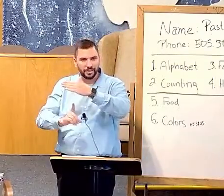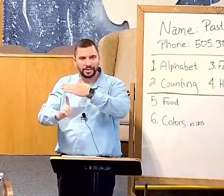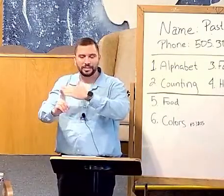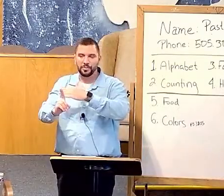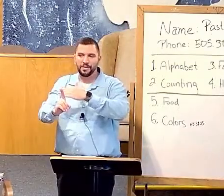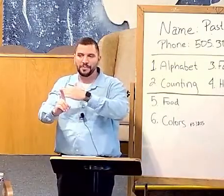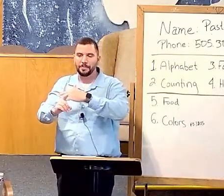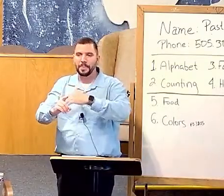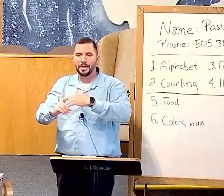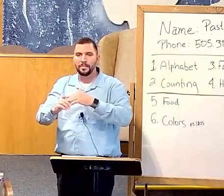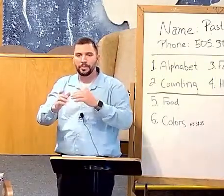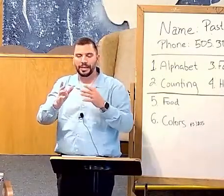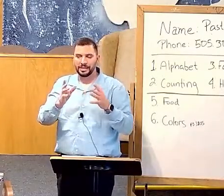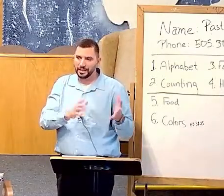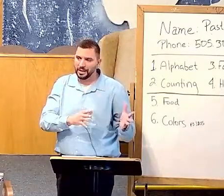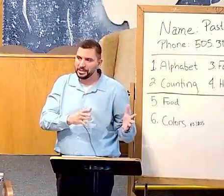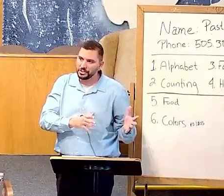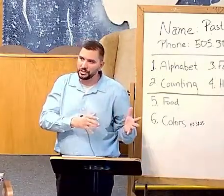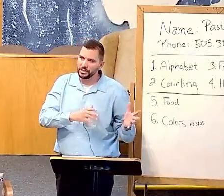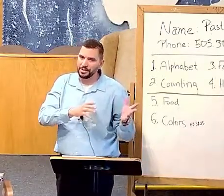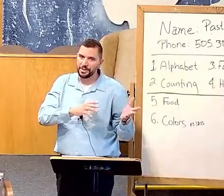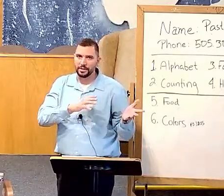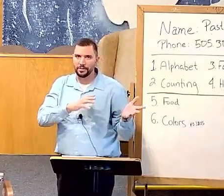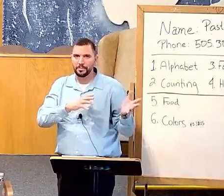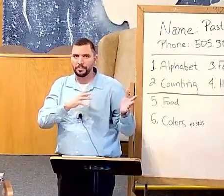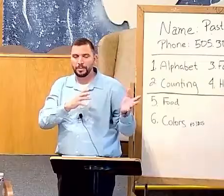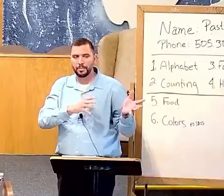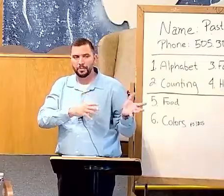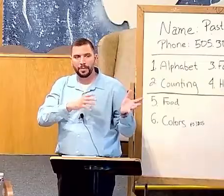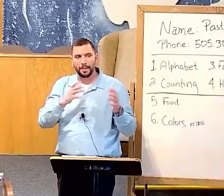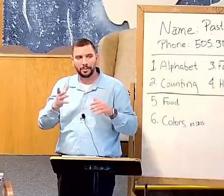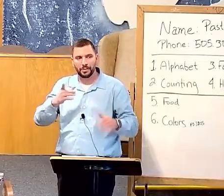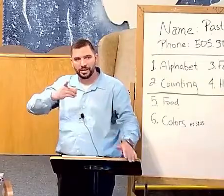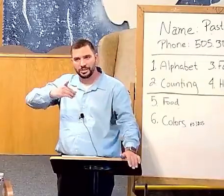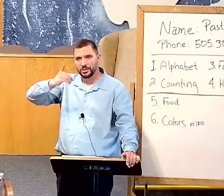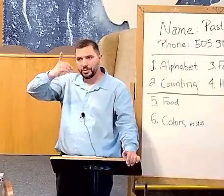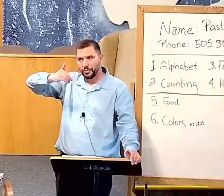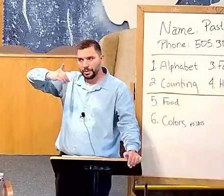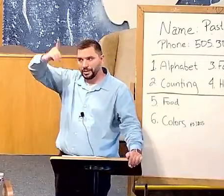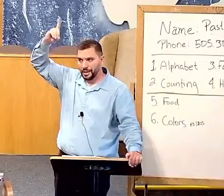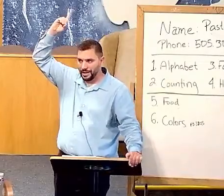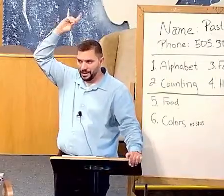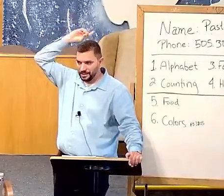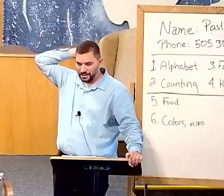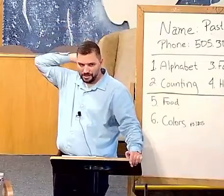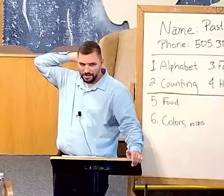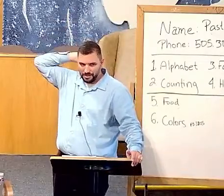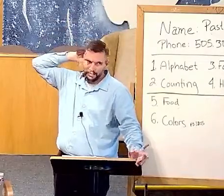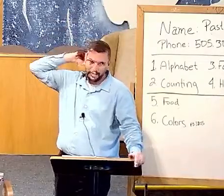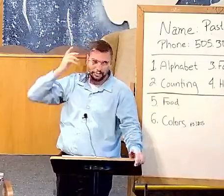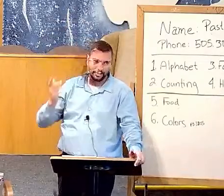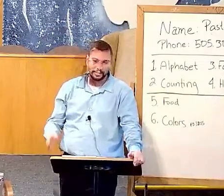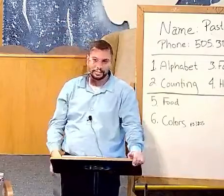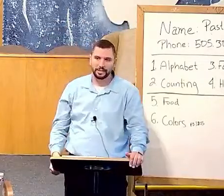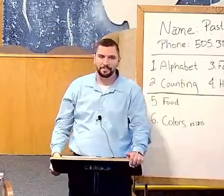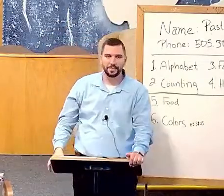a prophet. But that sign has since, I think, been more popularized with the lion, because Daniel and Lion's Den.